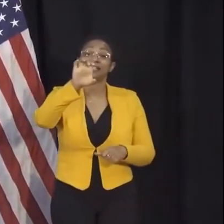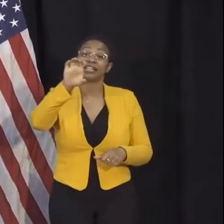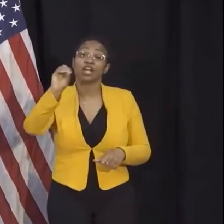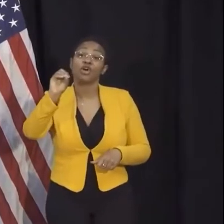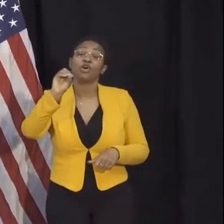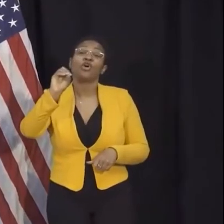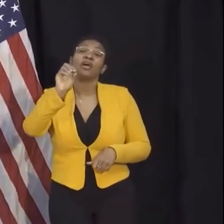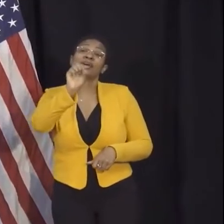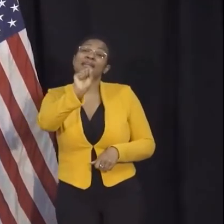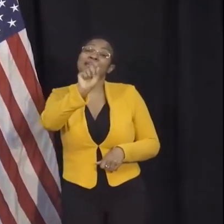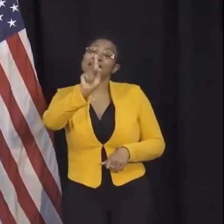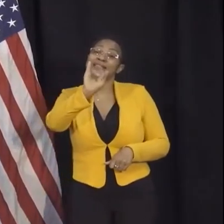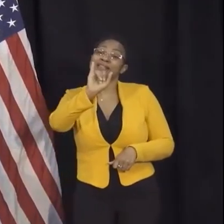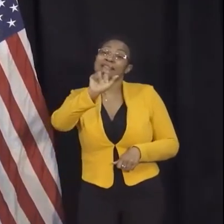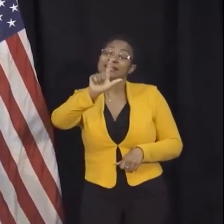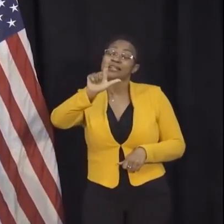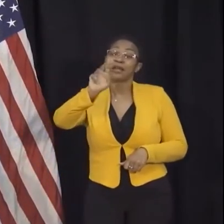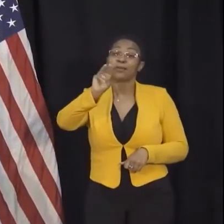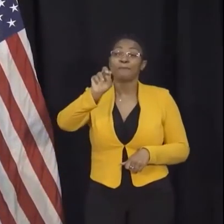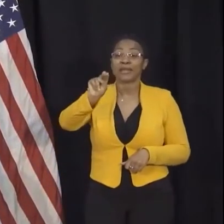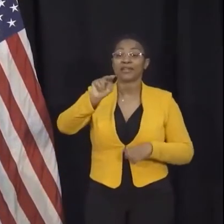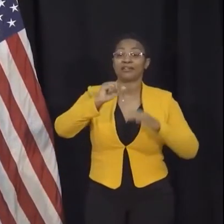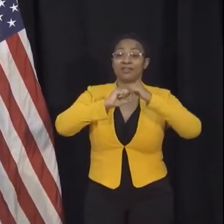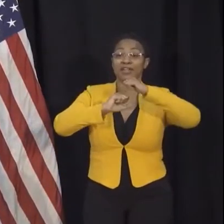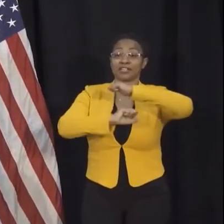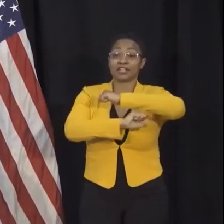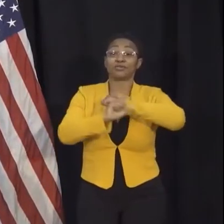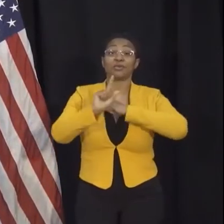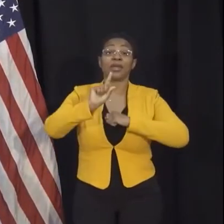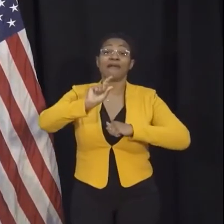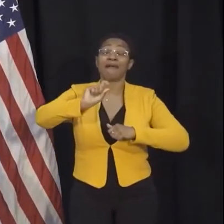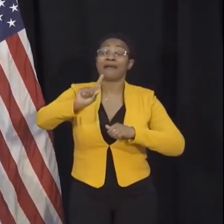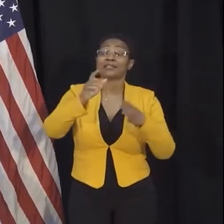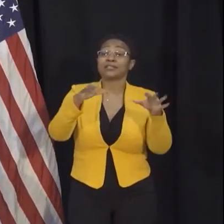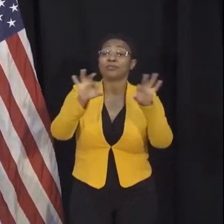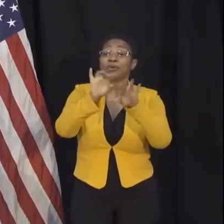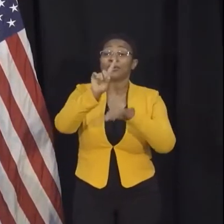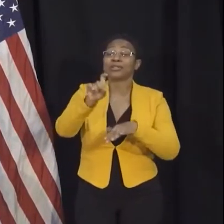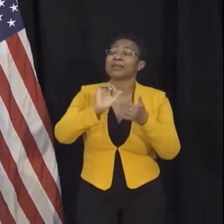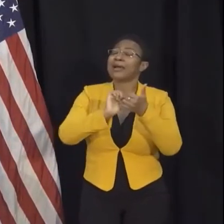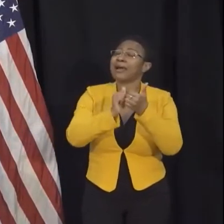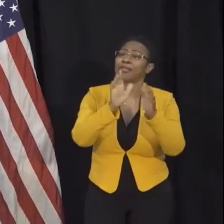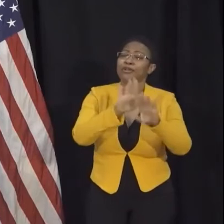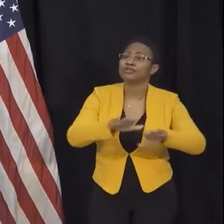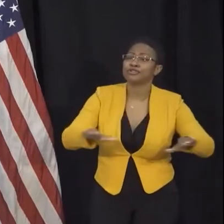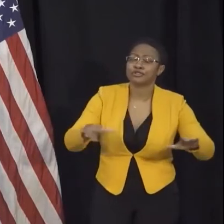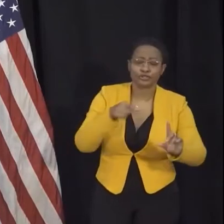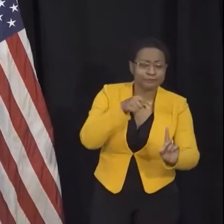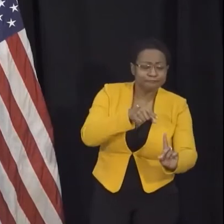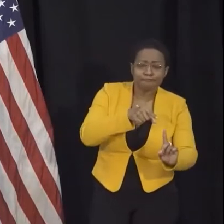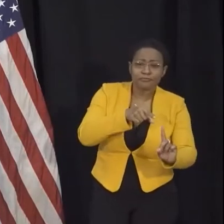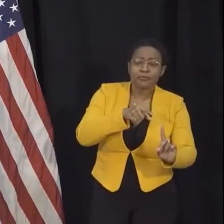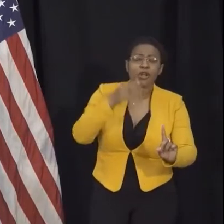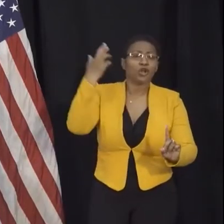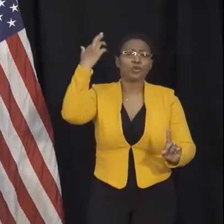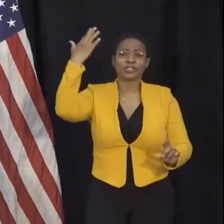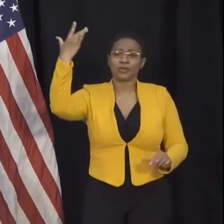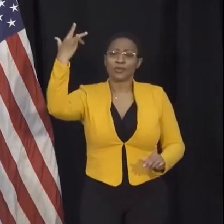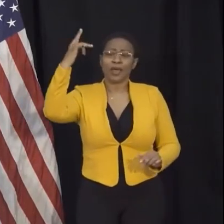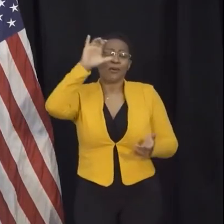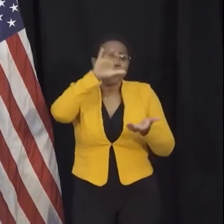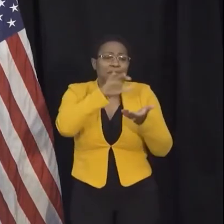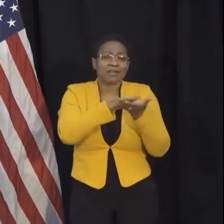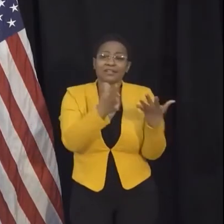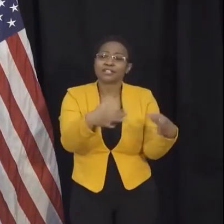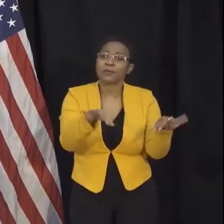Skillman Foundation, we ask an important question. And that is, and how are the children? The reason we ask this question is because we believe